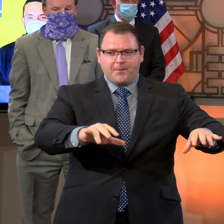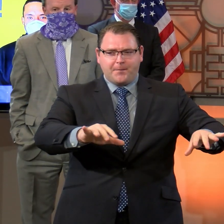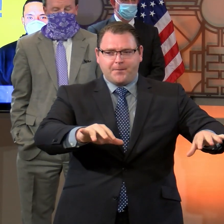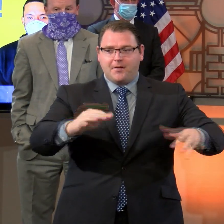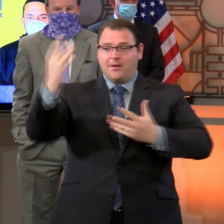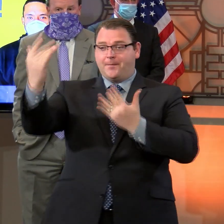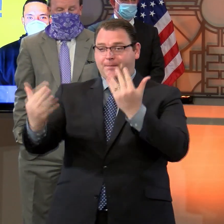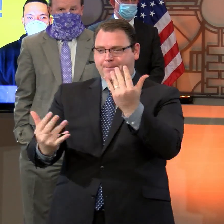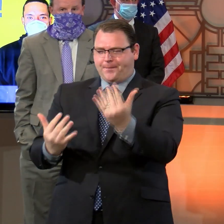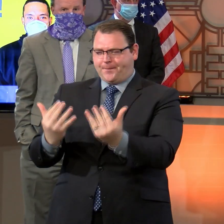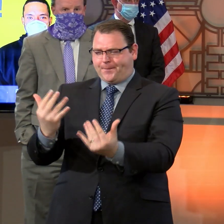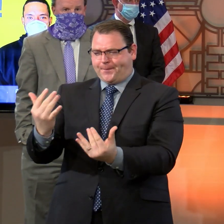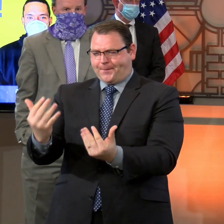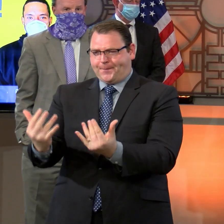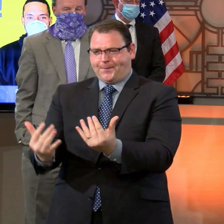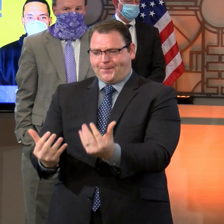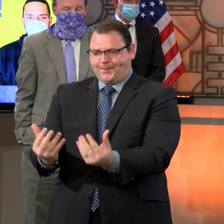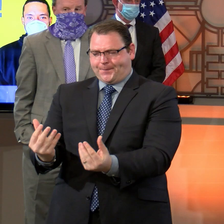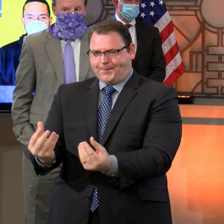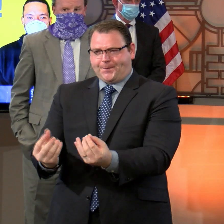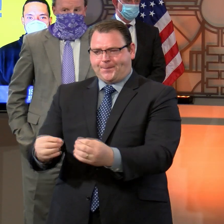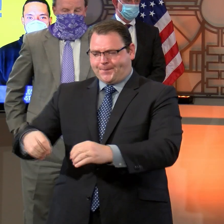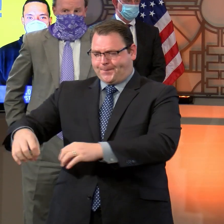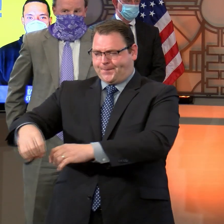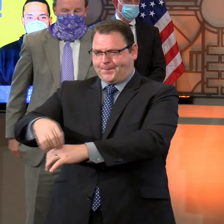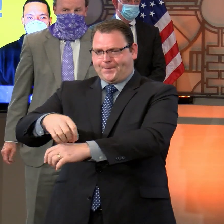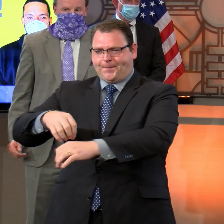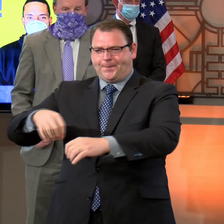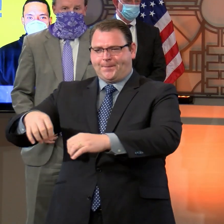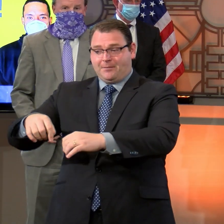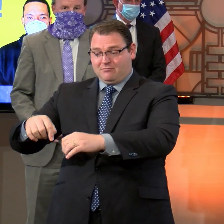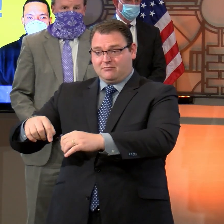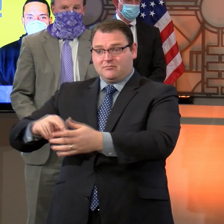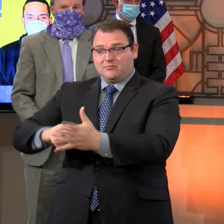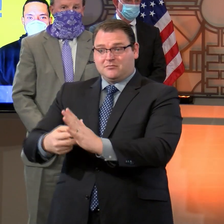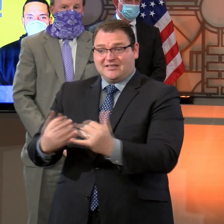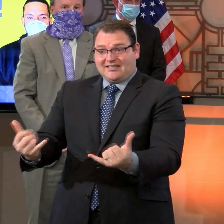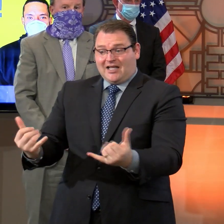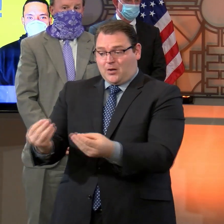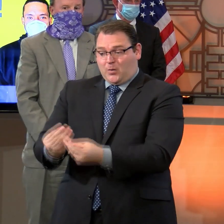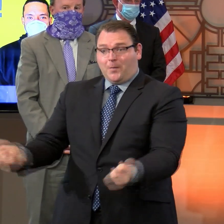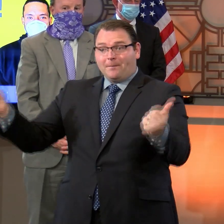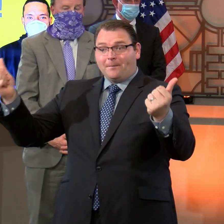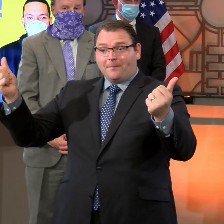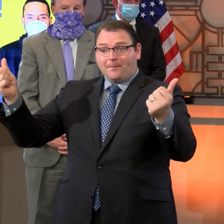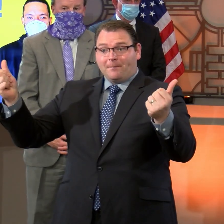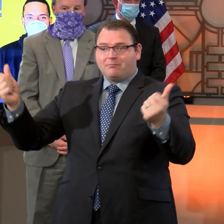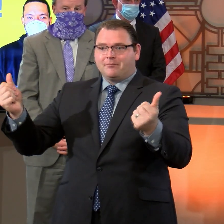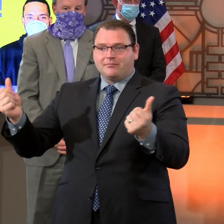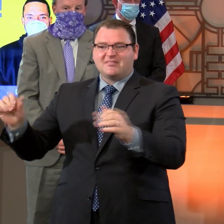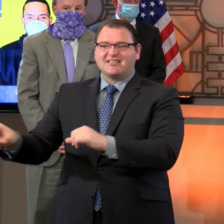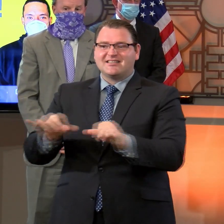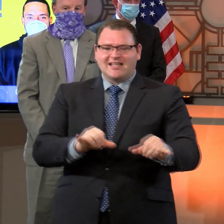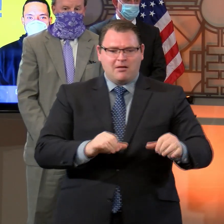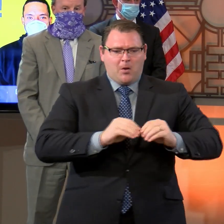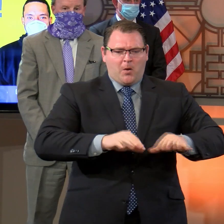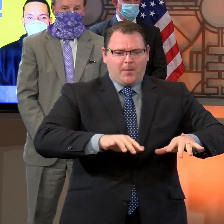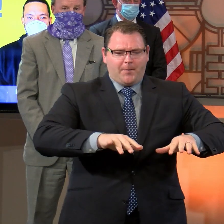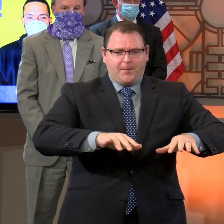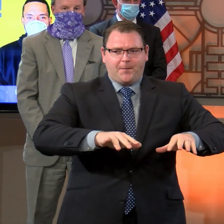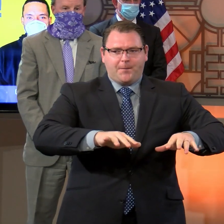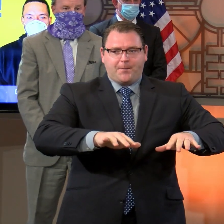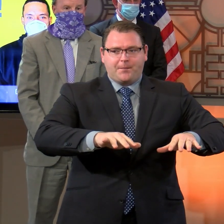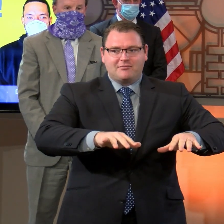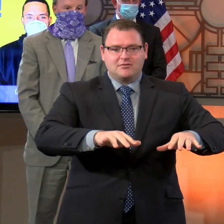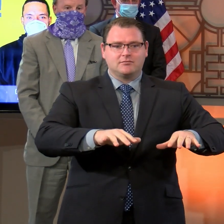start congregating, coming together as if the virus never existed, then you're going to see this fire reignite, and then